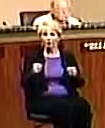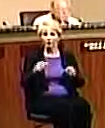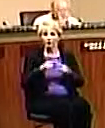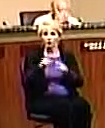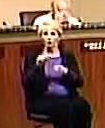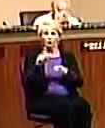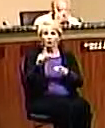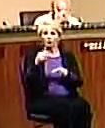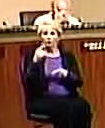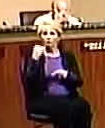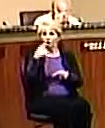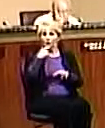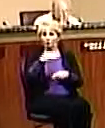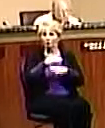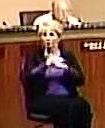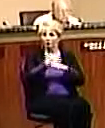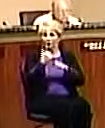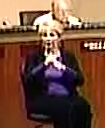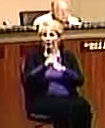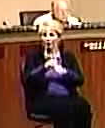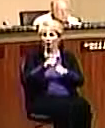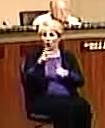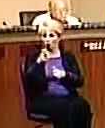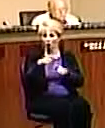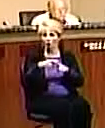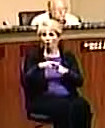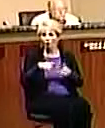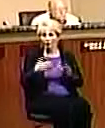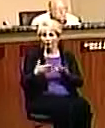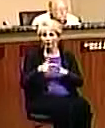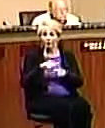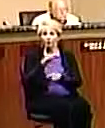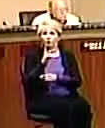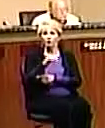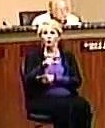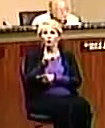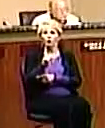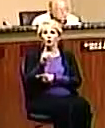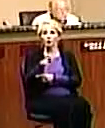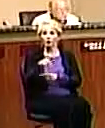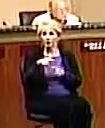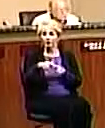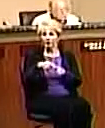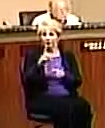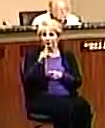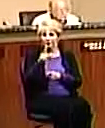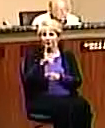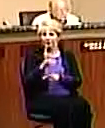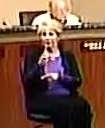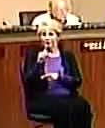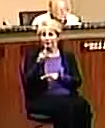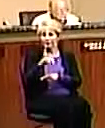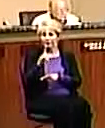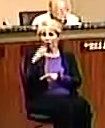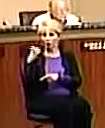crashes, injuries, and fatalities. Adopted this the 6th day of May 2013. Mel Coyne, mayor. Sally Sandy, city clerk. Form of a motion.